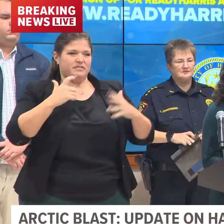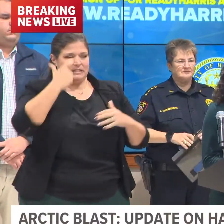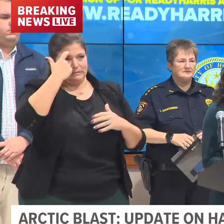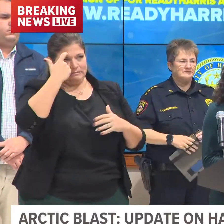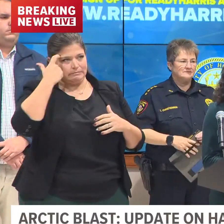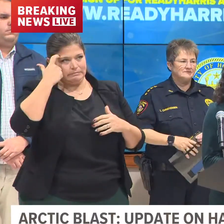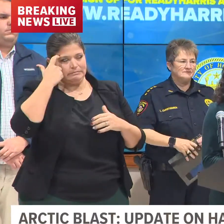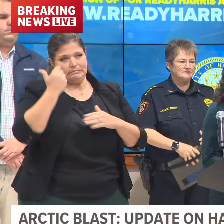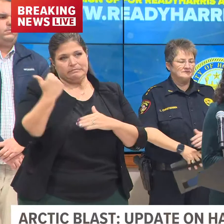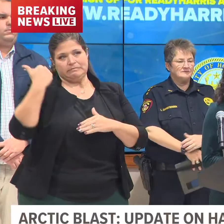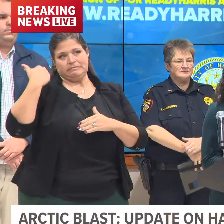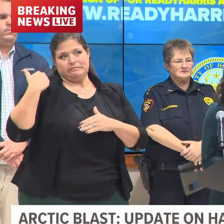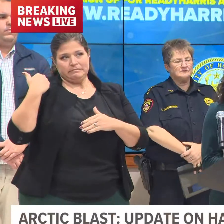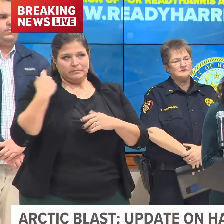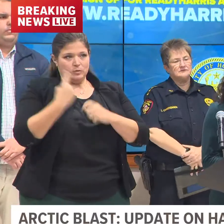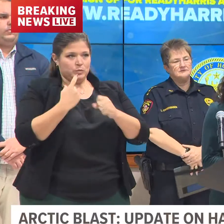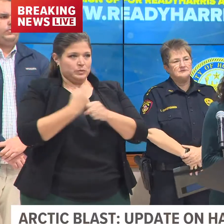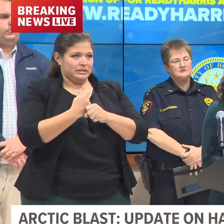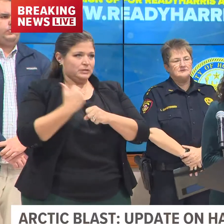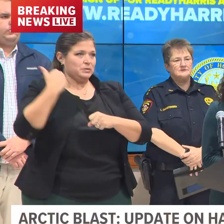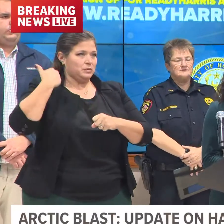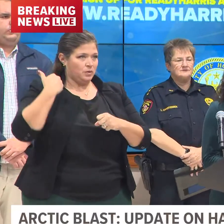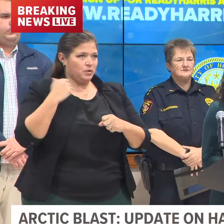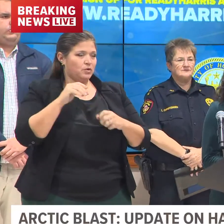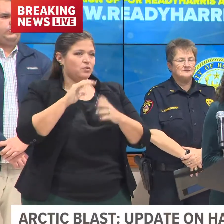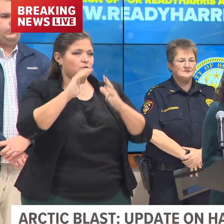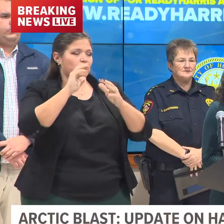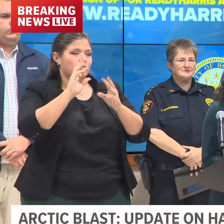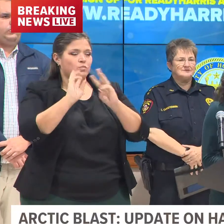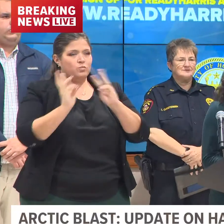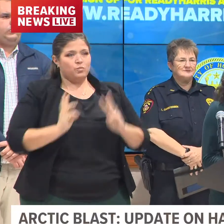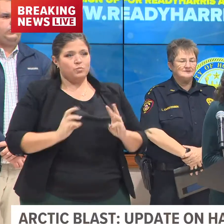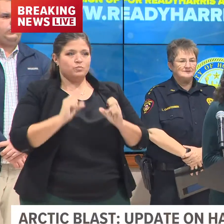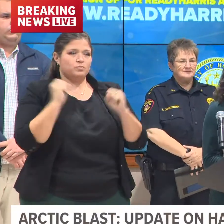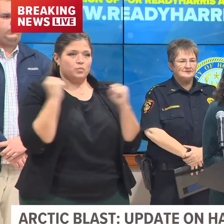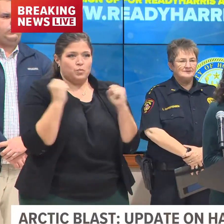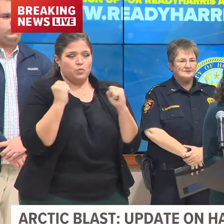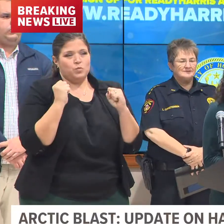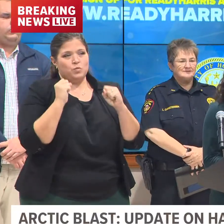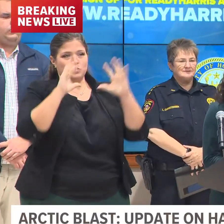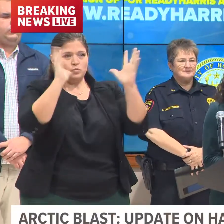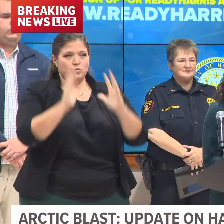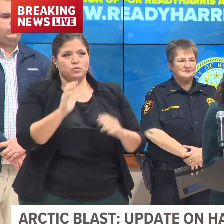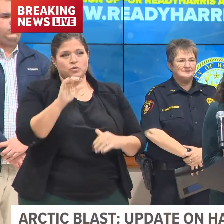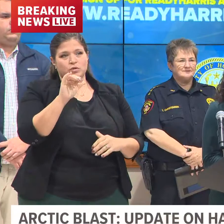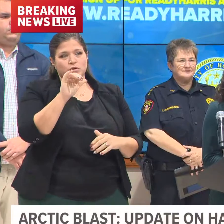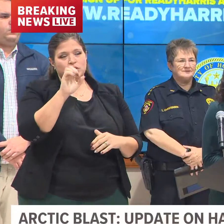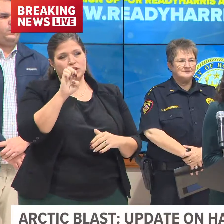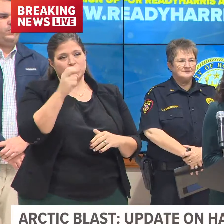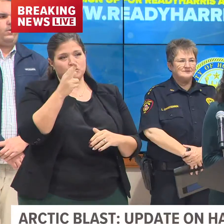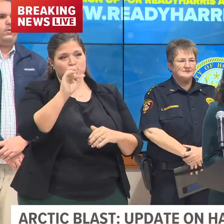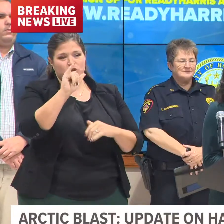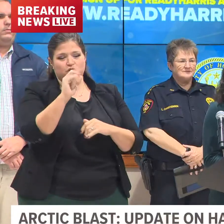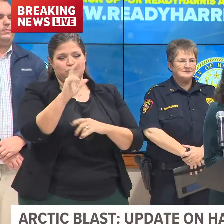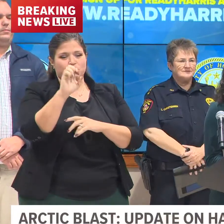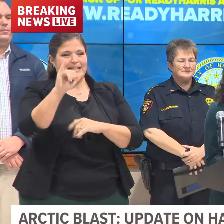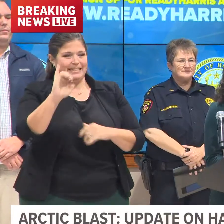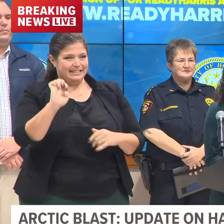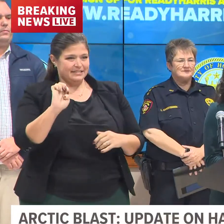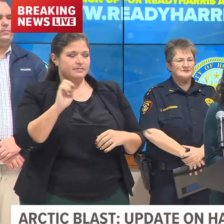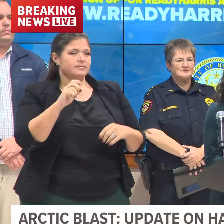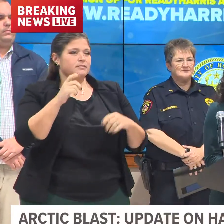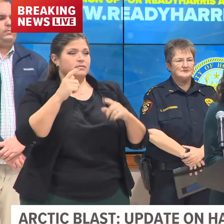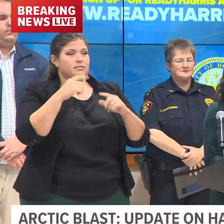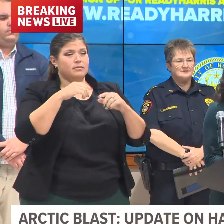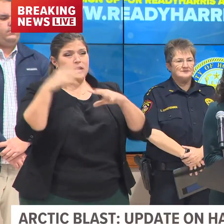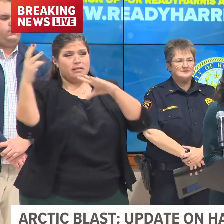Storm Uri just over a year ago. The freezing cold weather, the loss of power, the cascading effects from